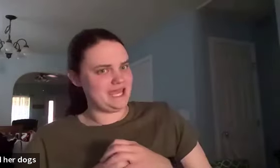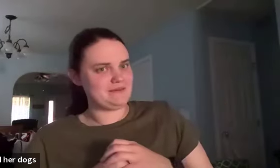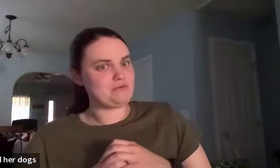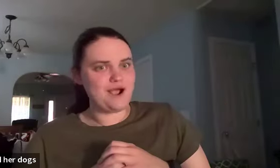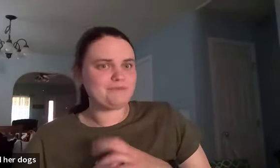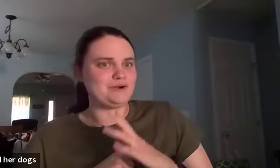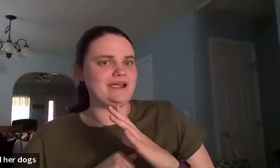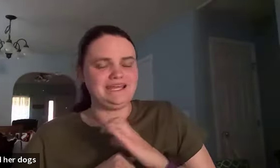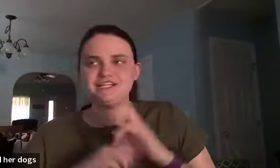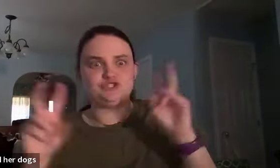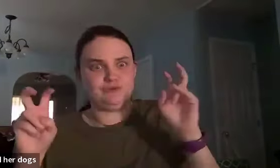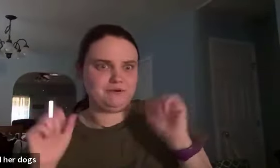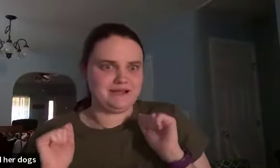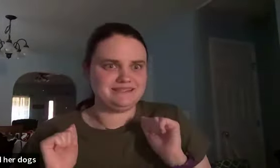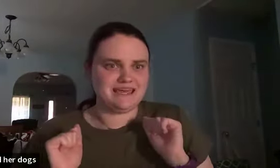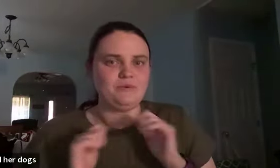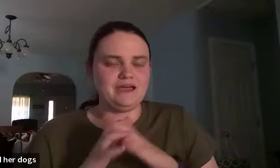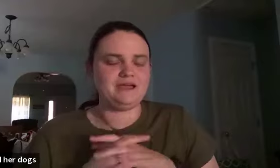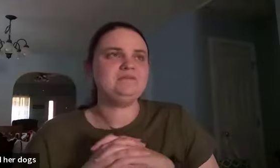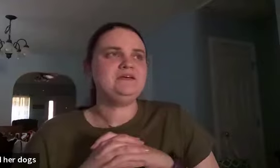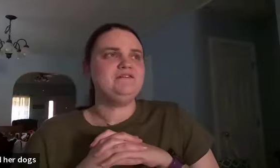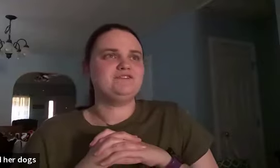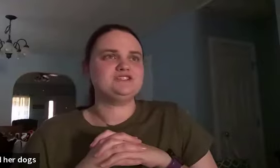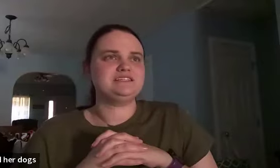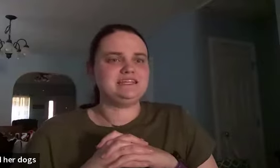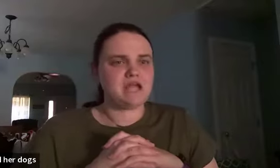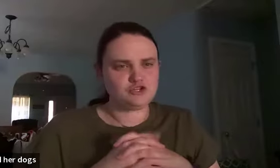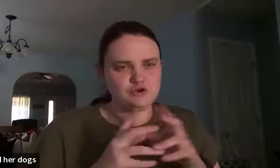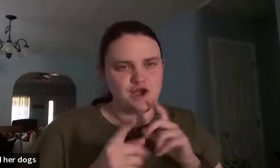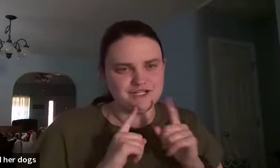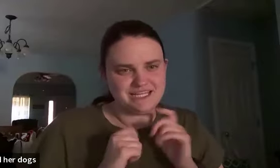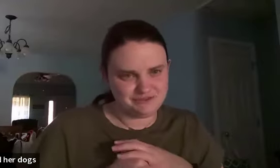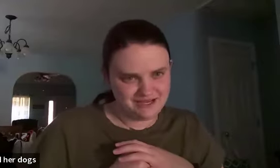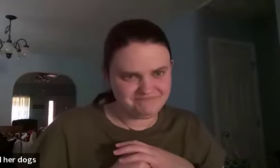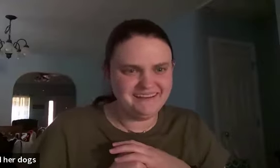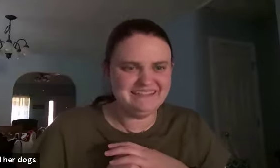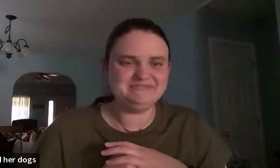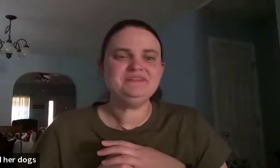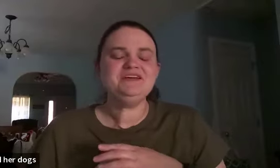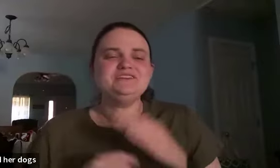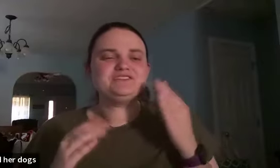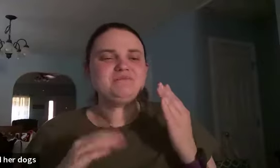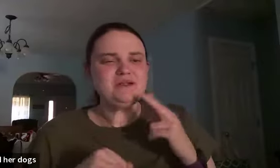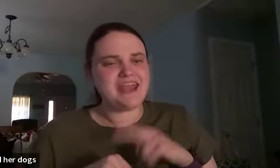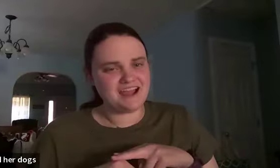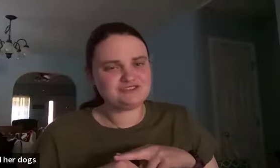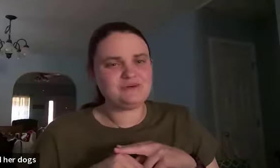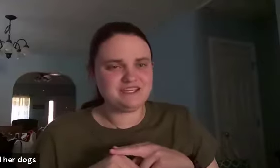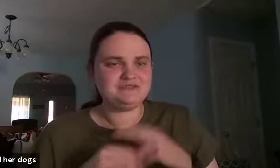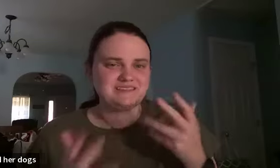way, the proper English grammar mindset way versus the natural conversation way. So the more natural way you